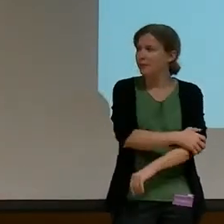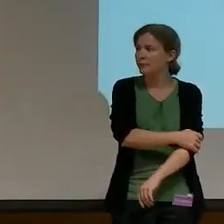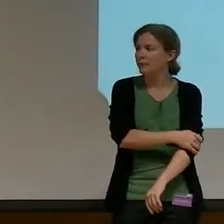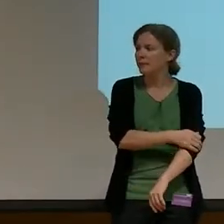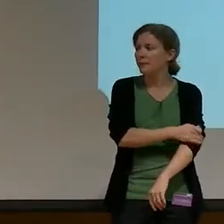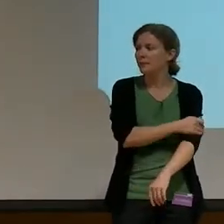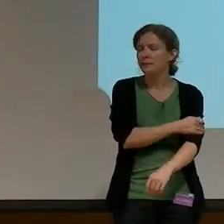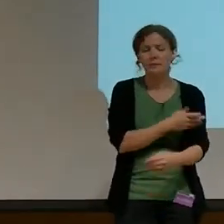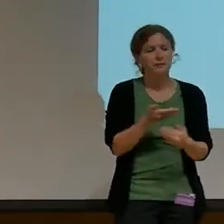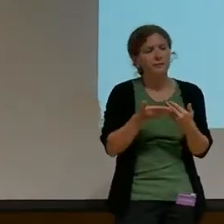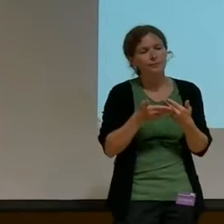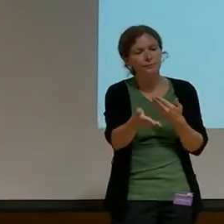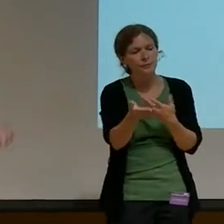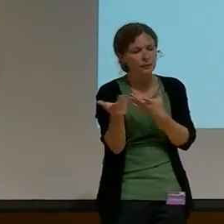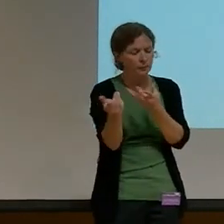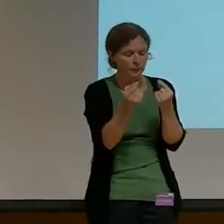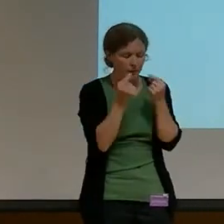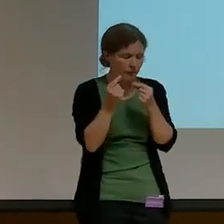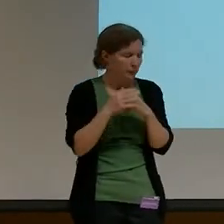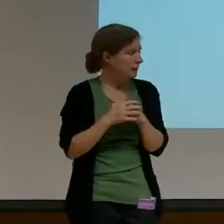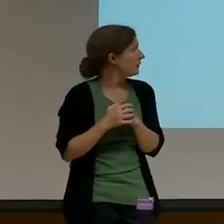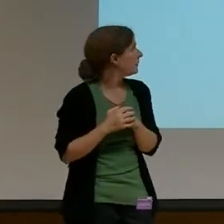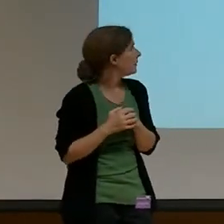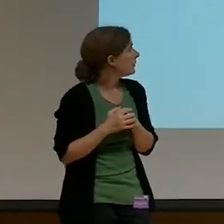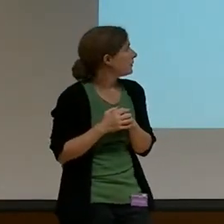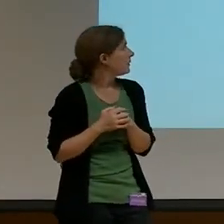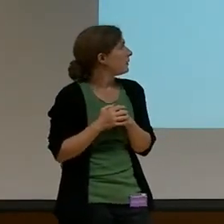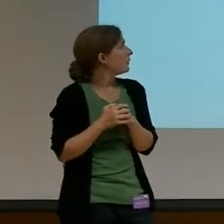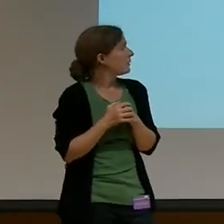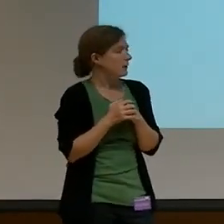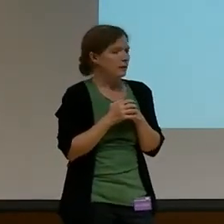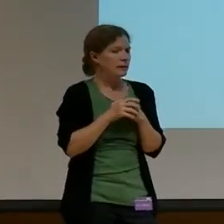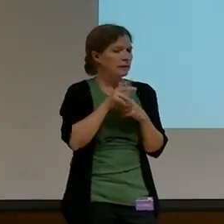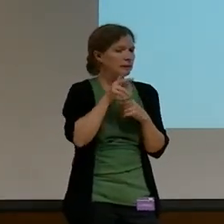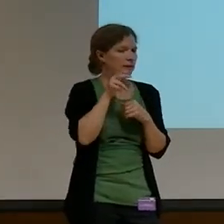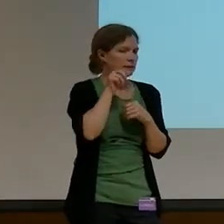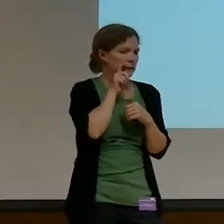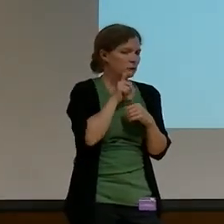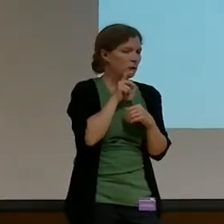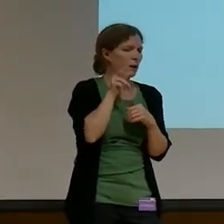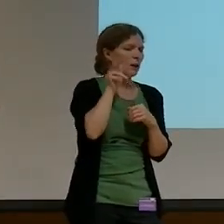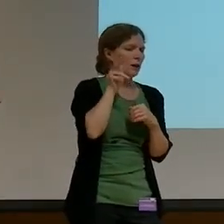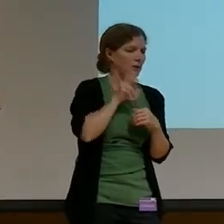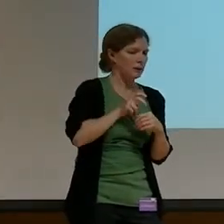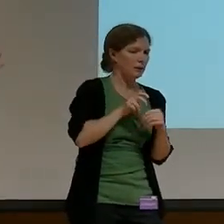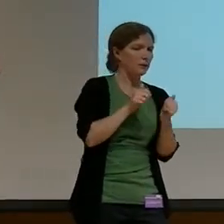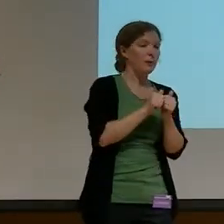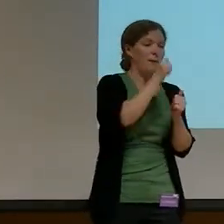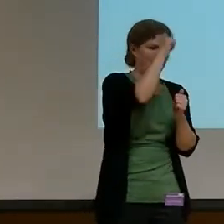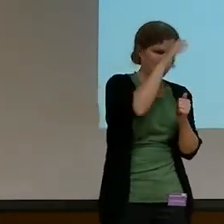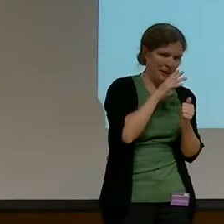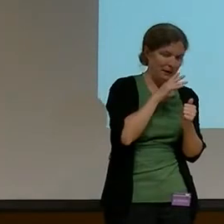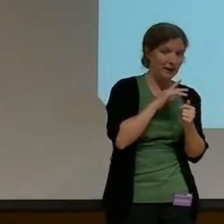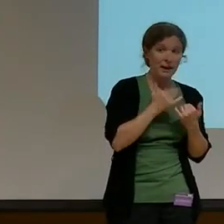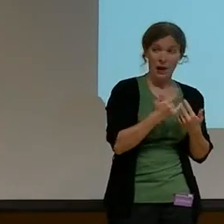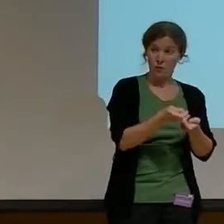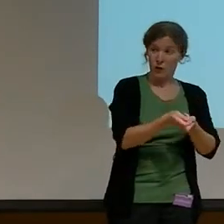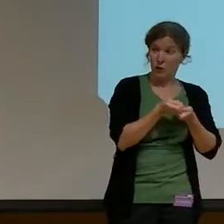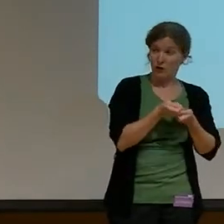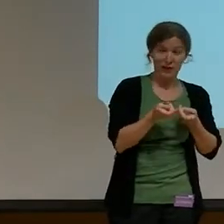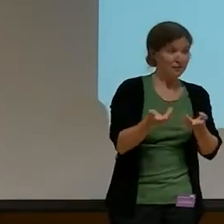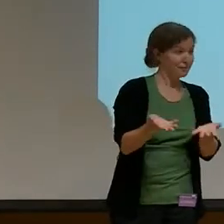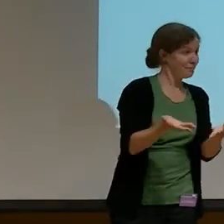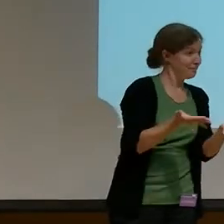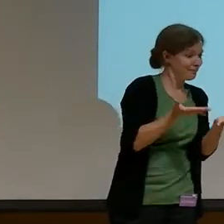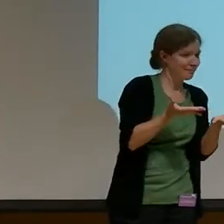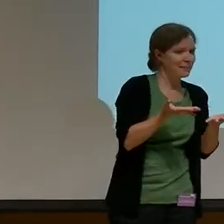So where are we going from here? So this first study, we're looking at sexual arousal in asexual men. Now recruiting, everybody. So we